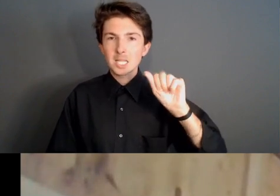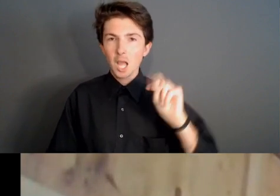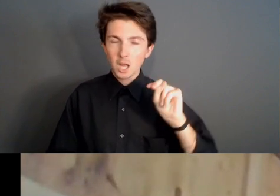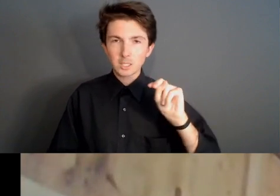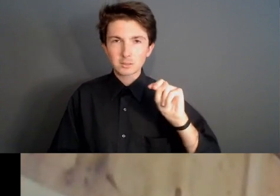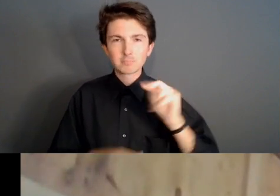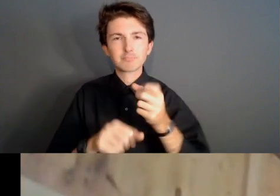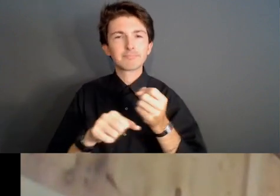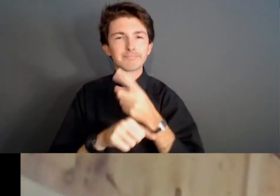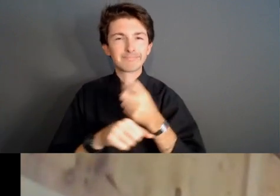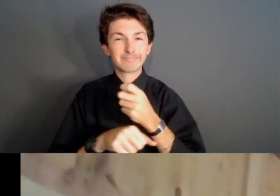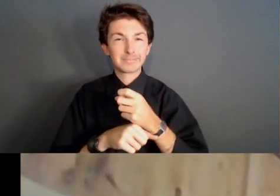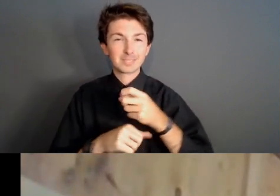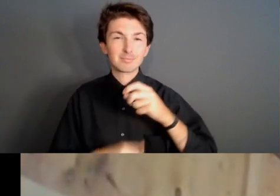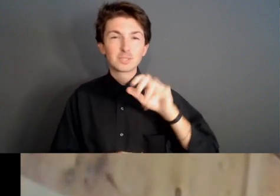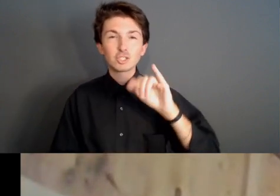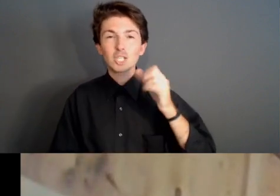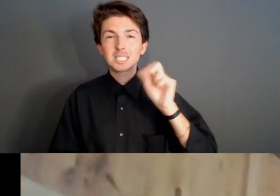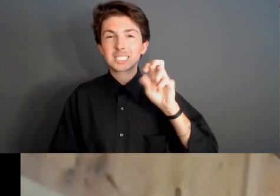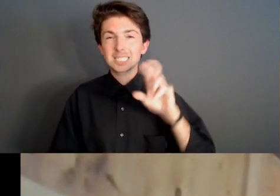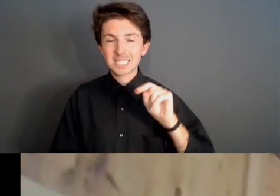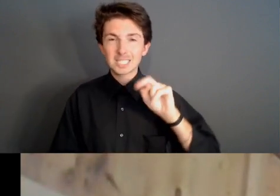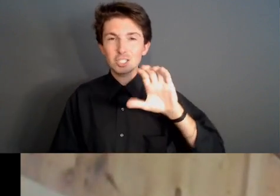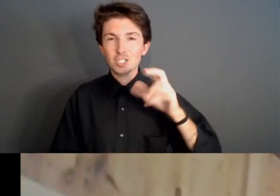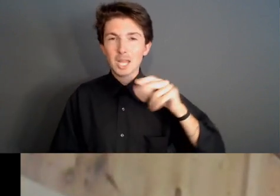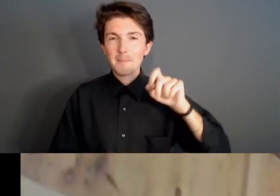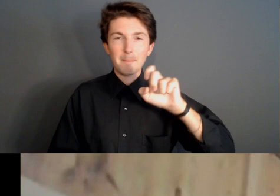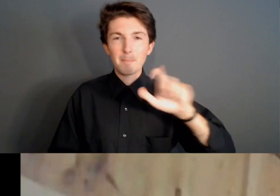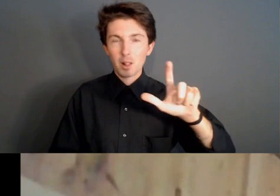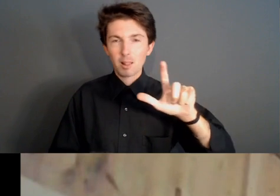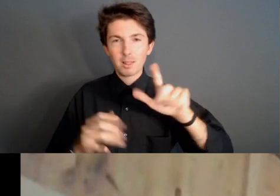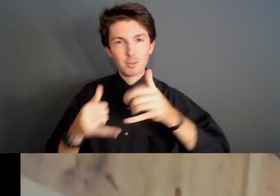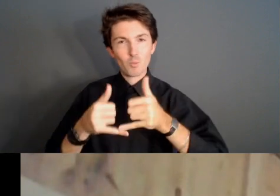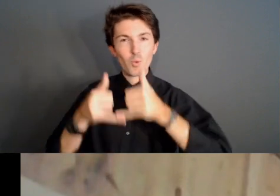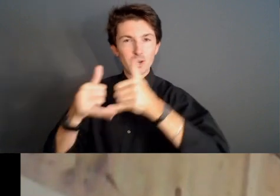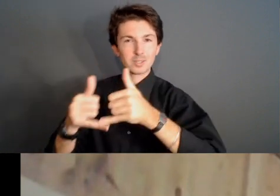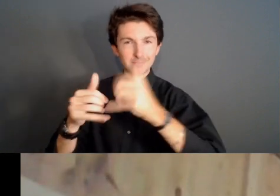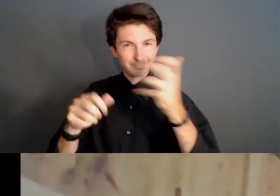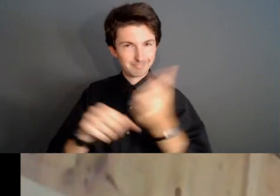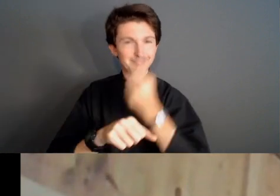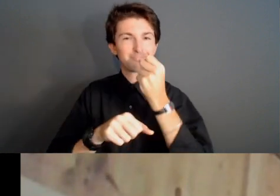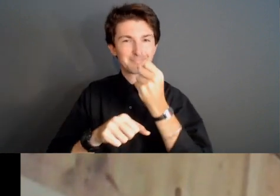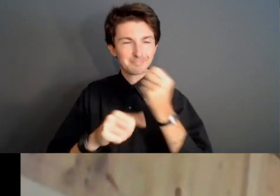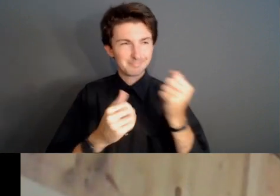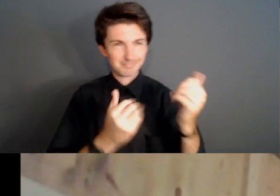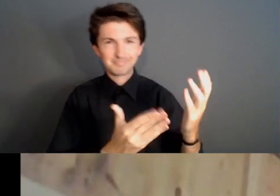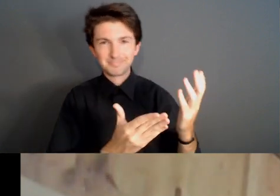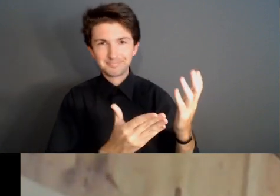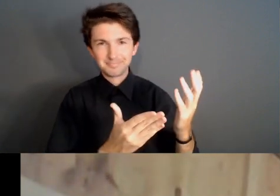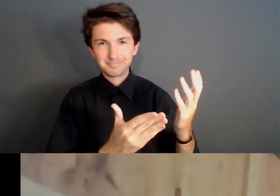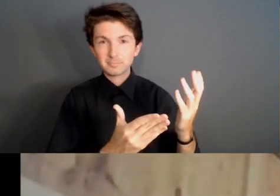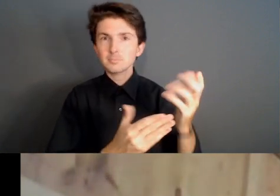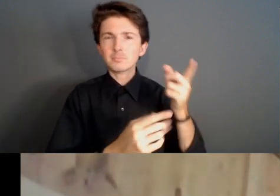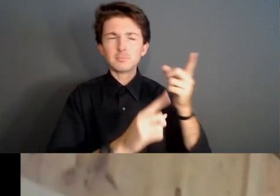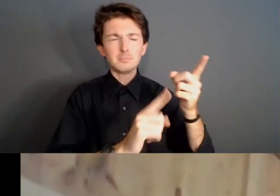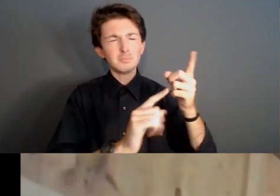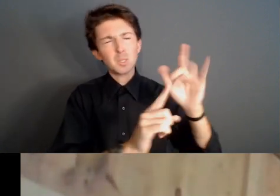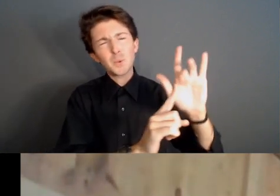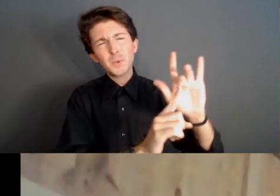Chappell Memorial Award. Roy is a great example of what we look for in our